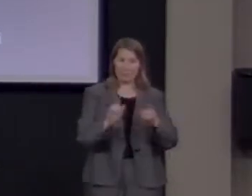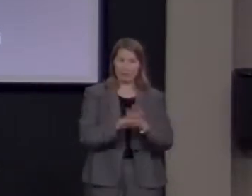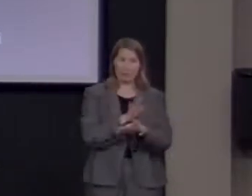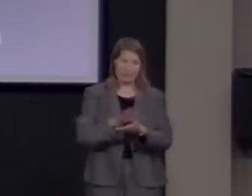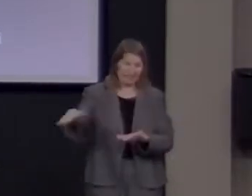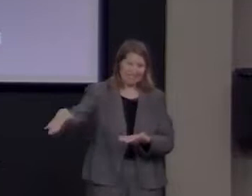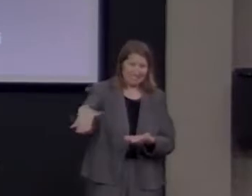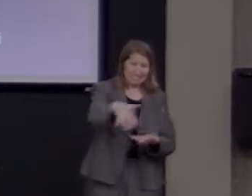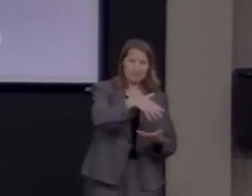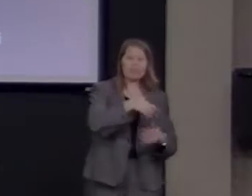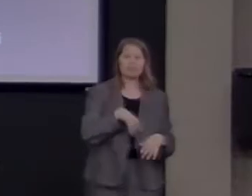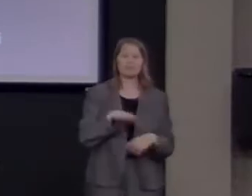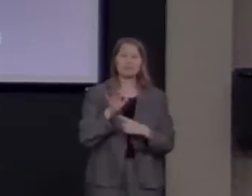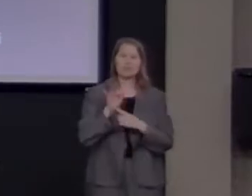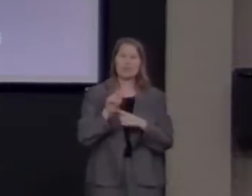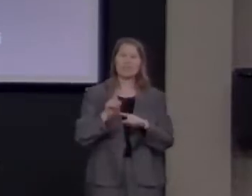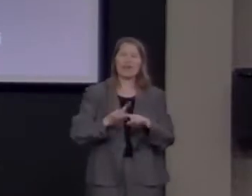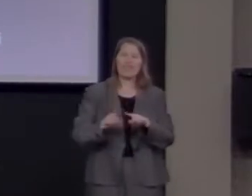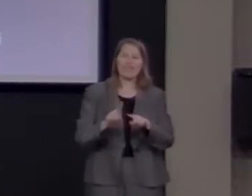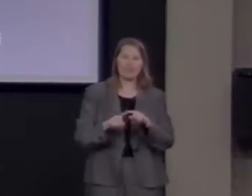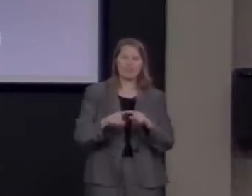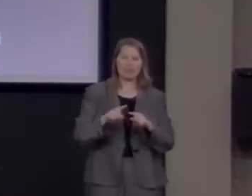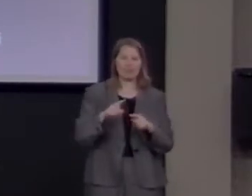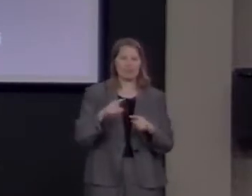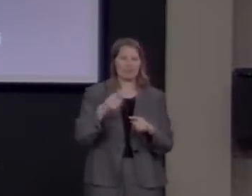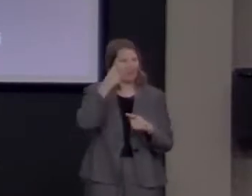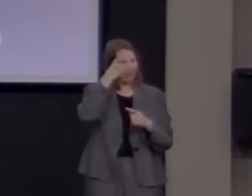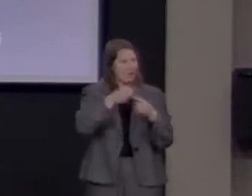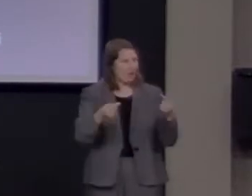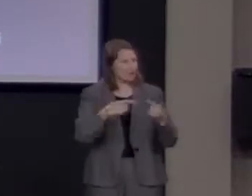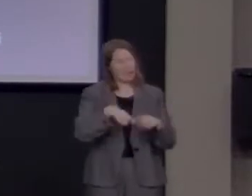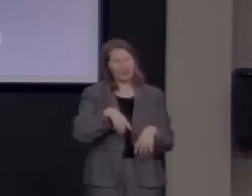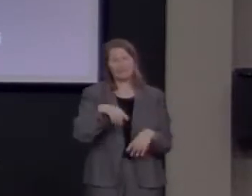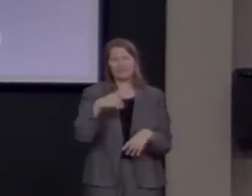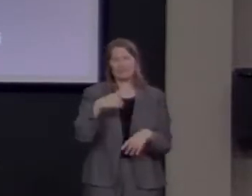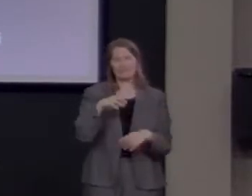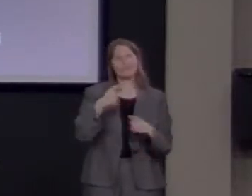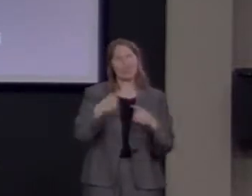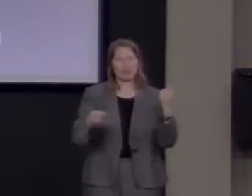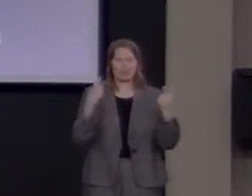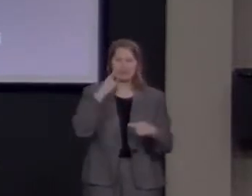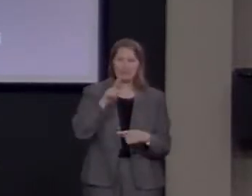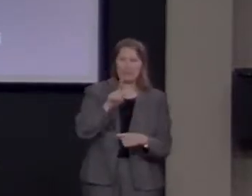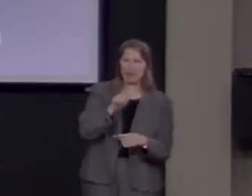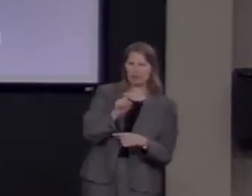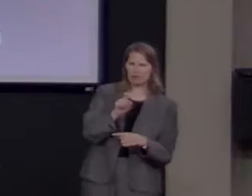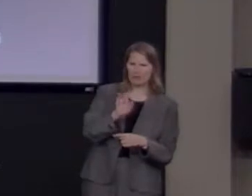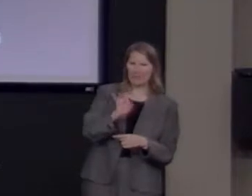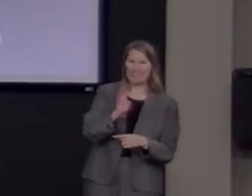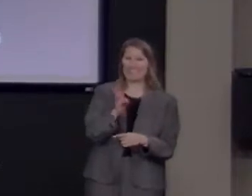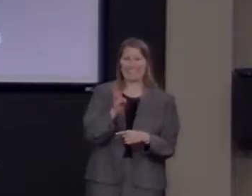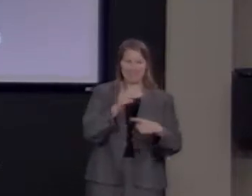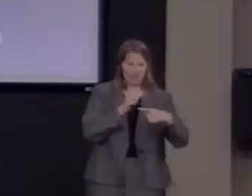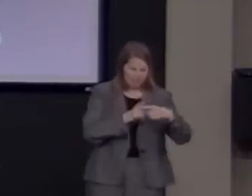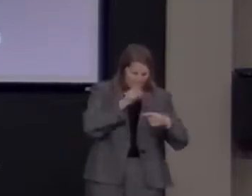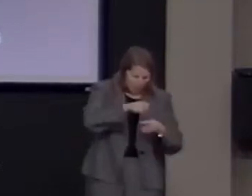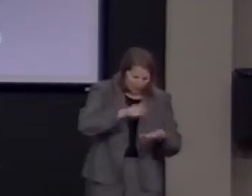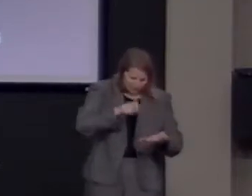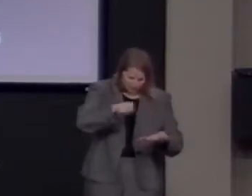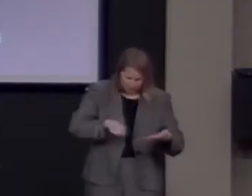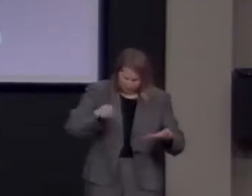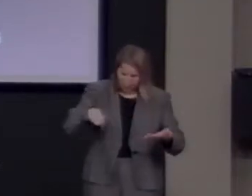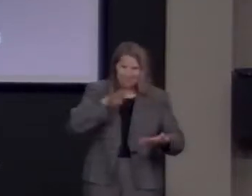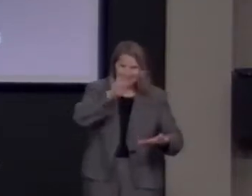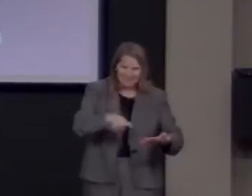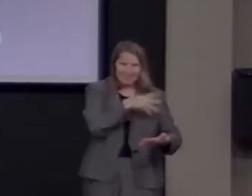with 25 neuroimaging contrast and 186 foci. So the question is now, when you pool all